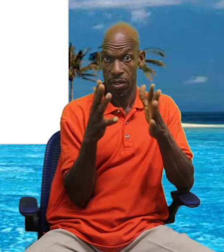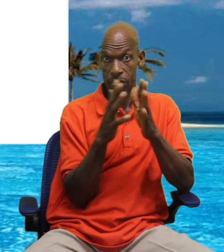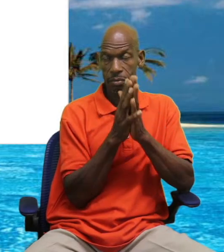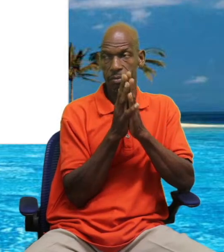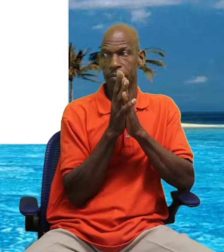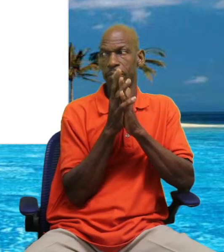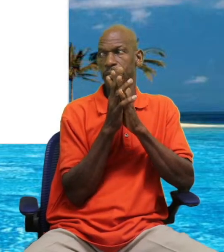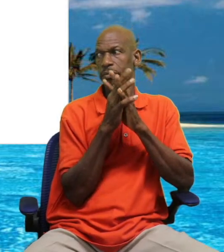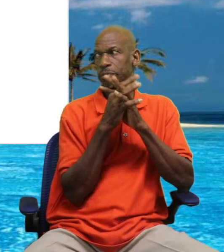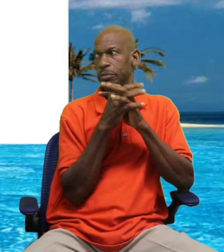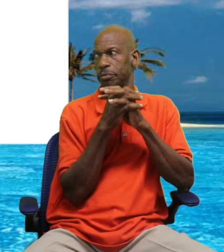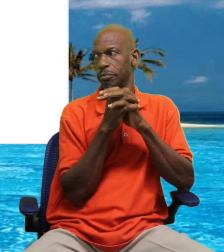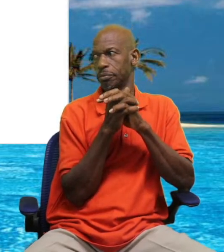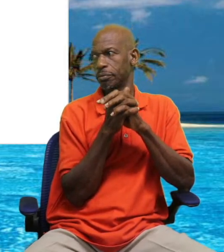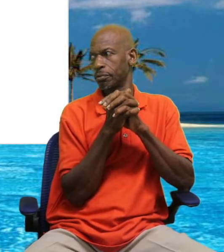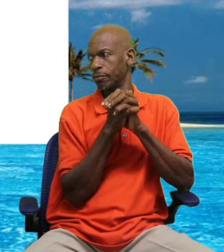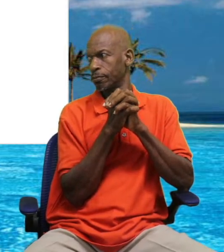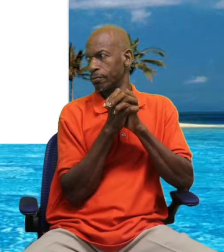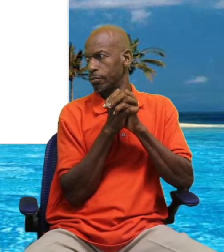Oh, sucks.